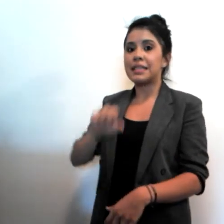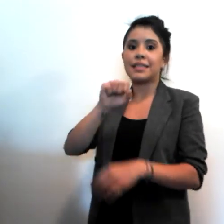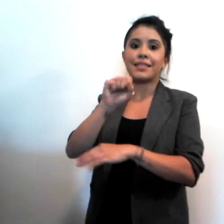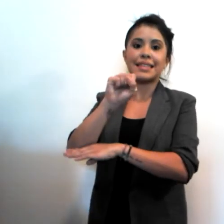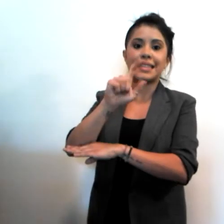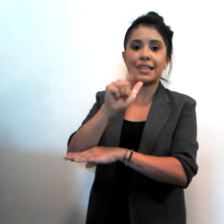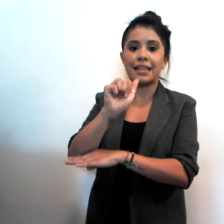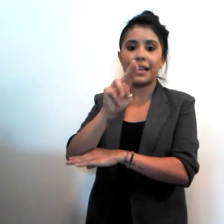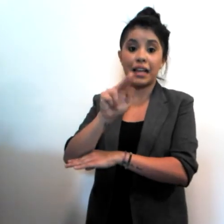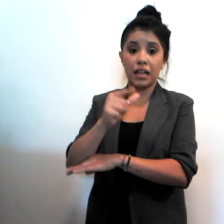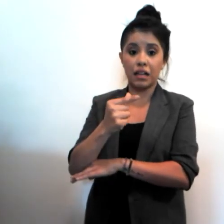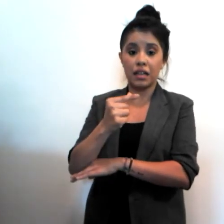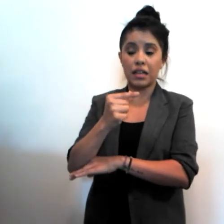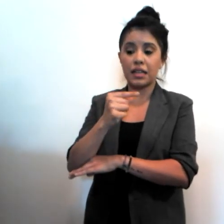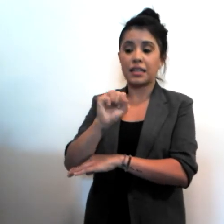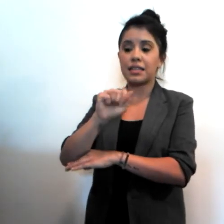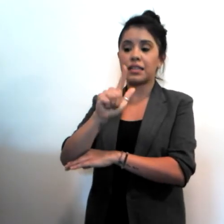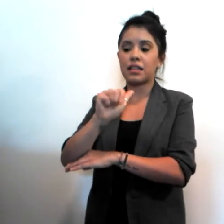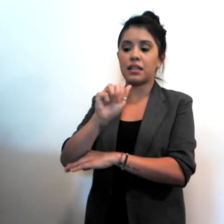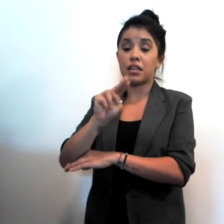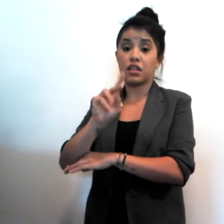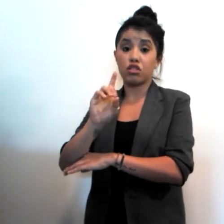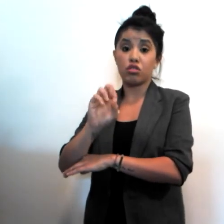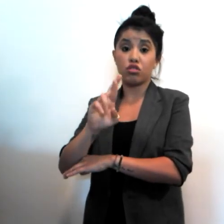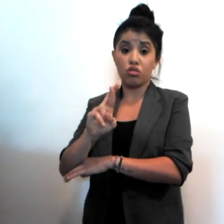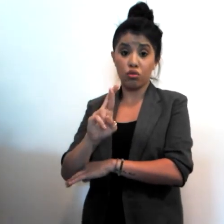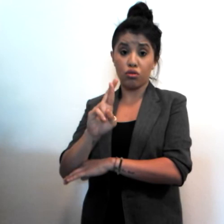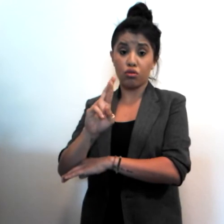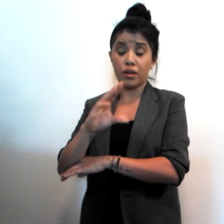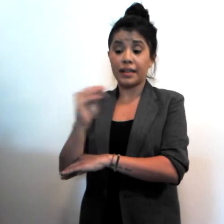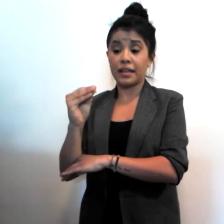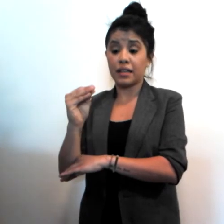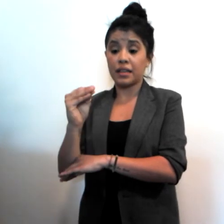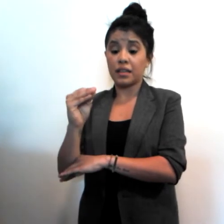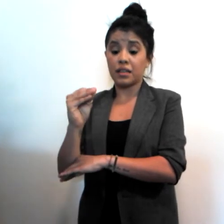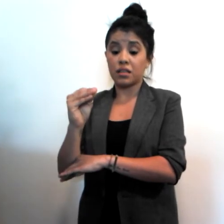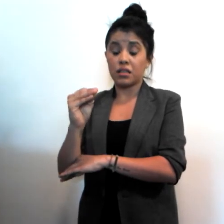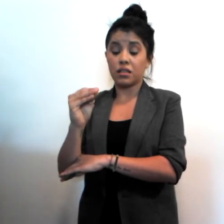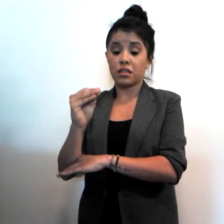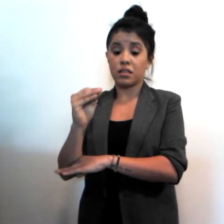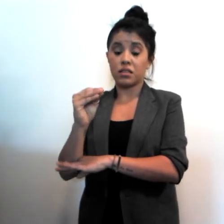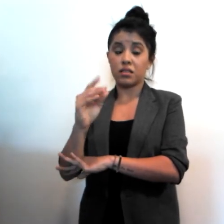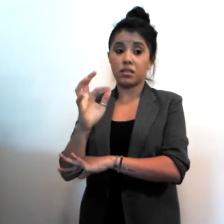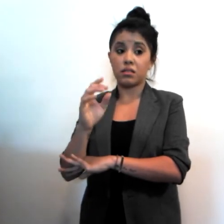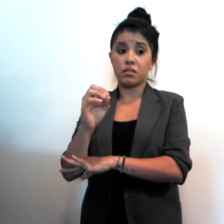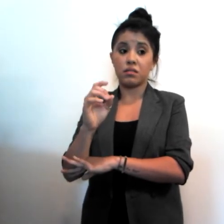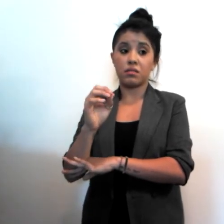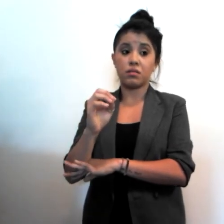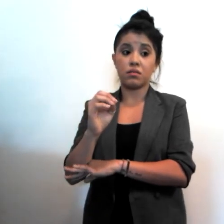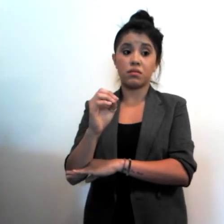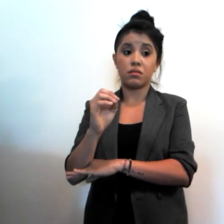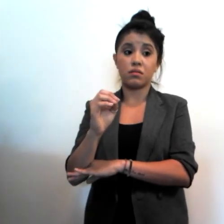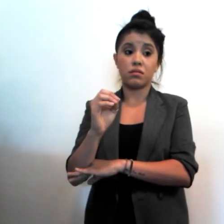sarcasm, and slander that are common to these side conversations. Certainly, a hands-off role is most appropriate for